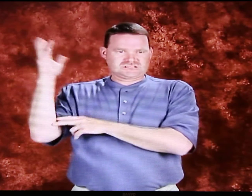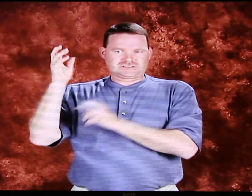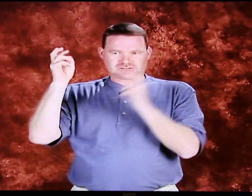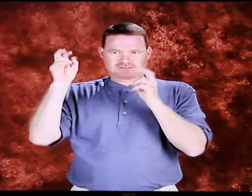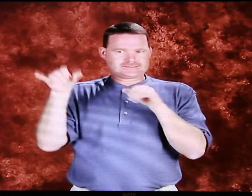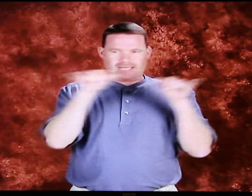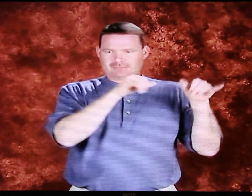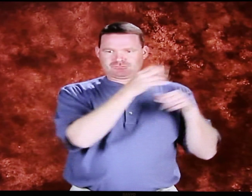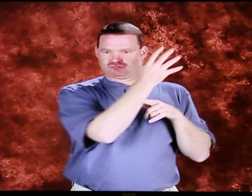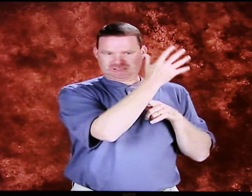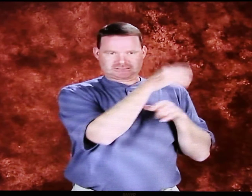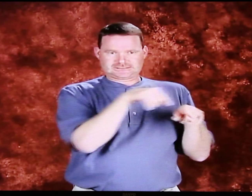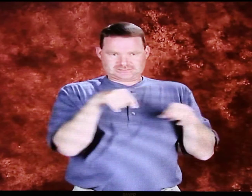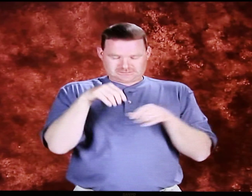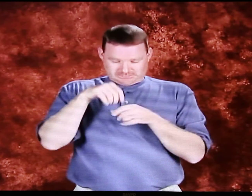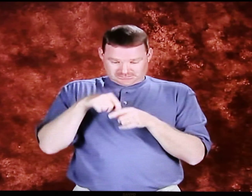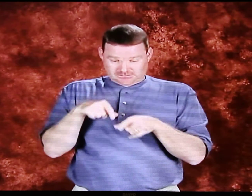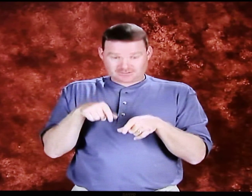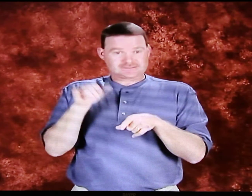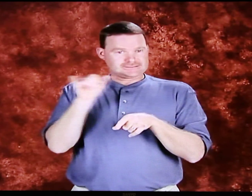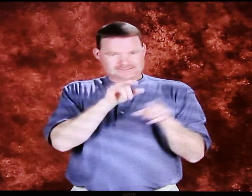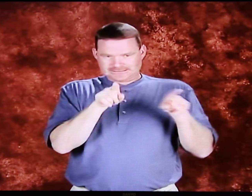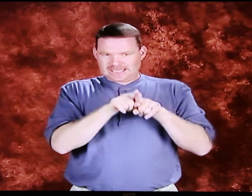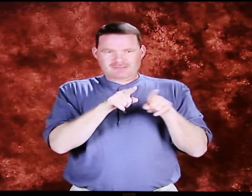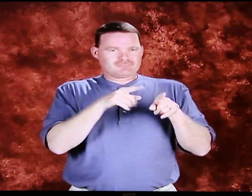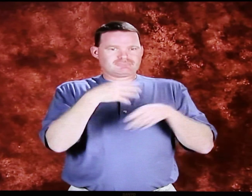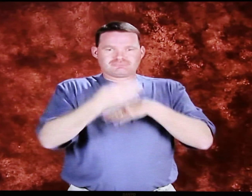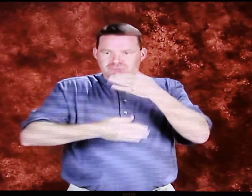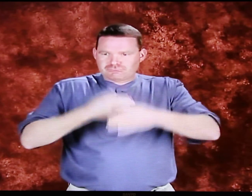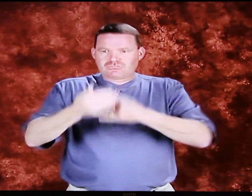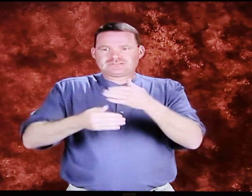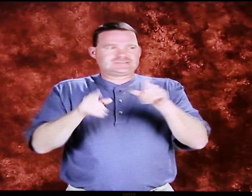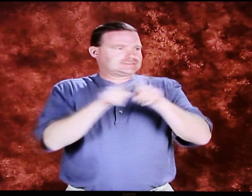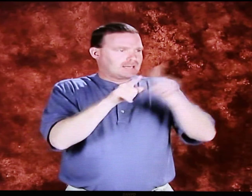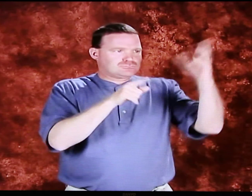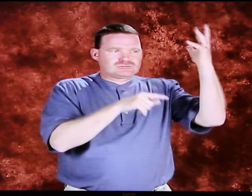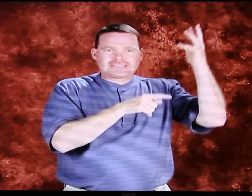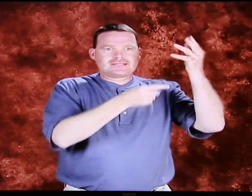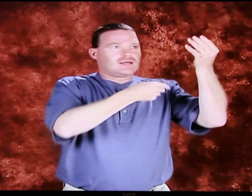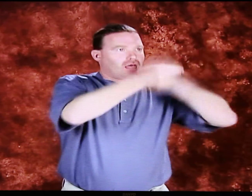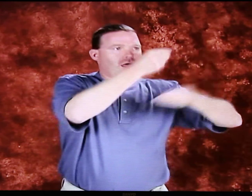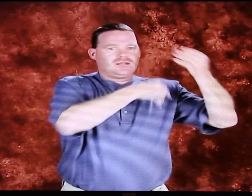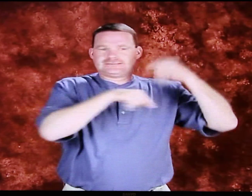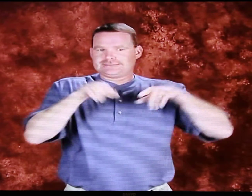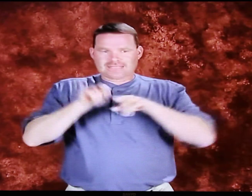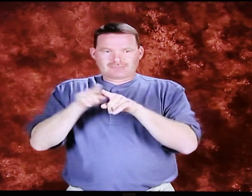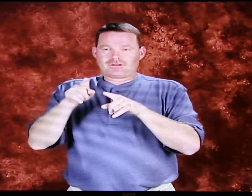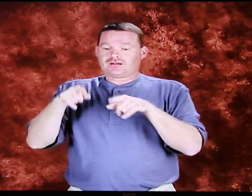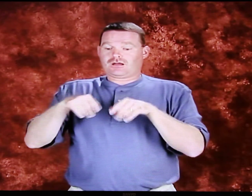And so it's like an underwater forest, same thing as what we see outside of the water in a regular tree.